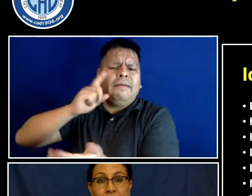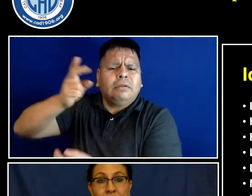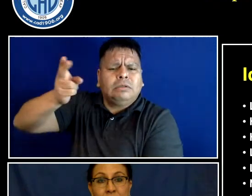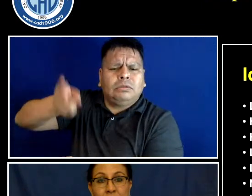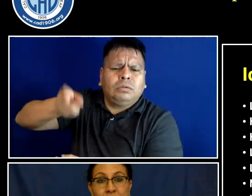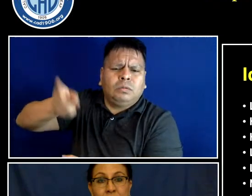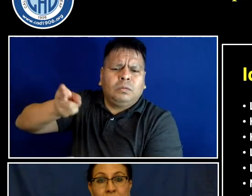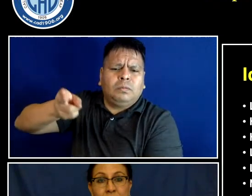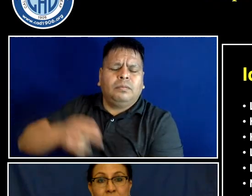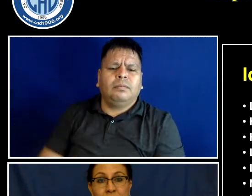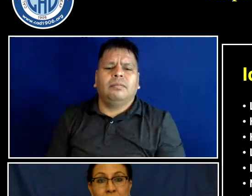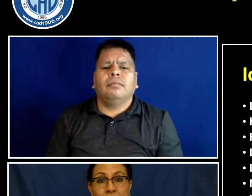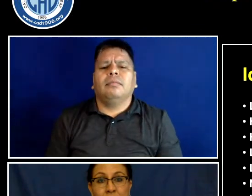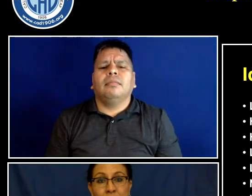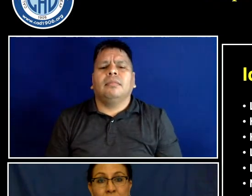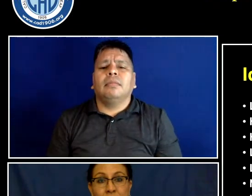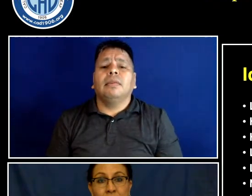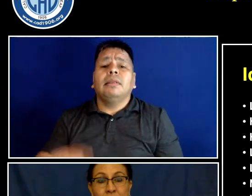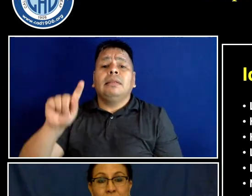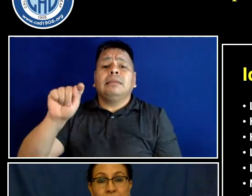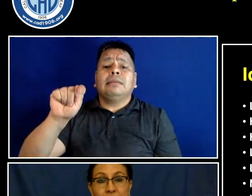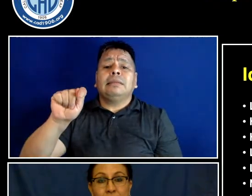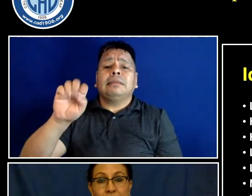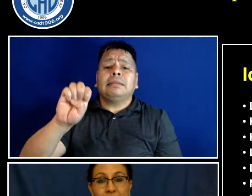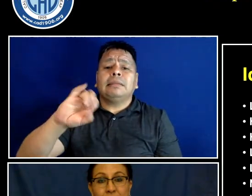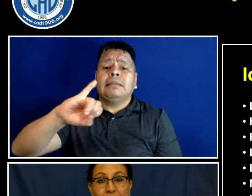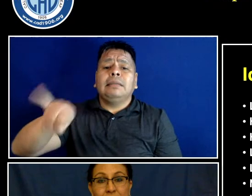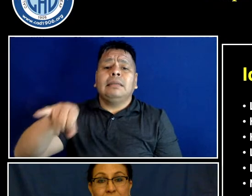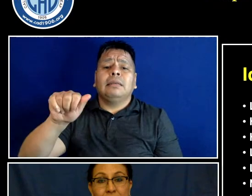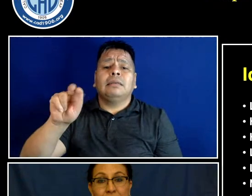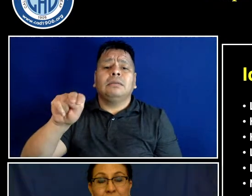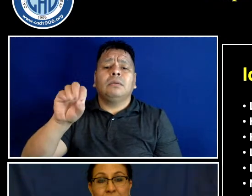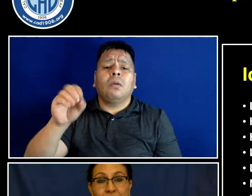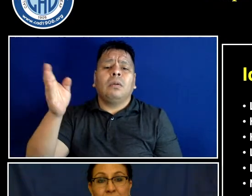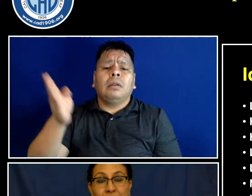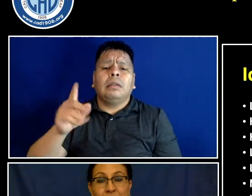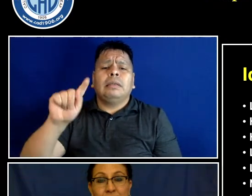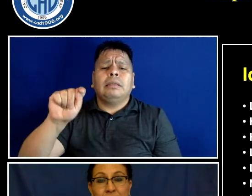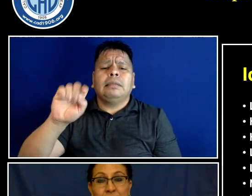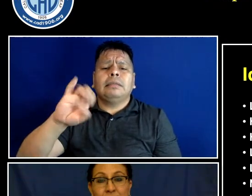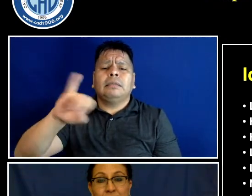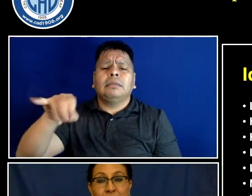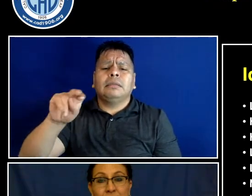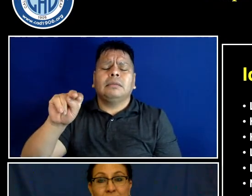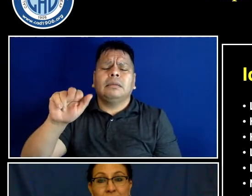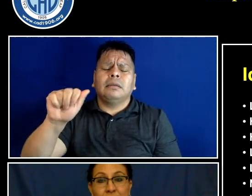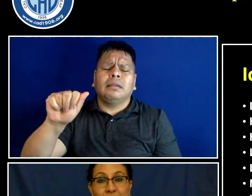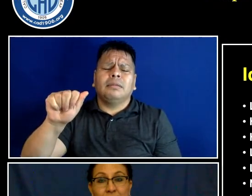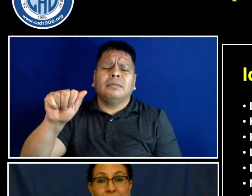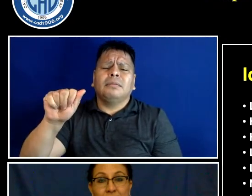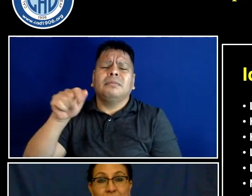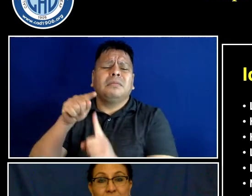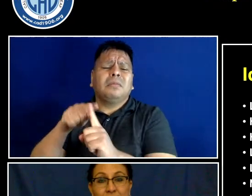Spain who lived in the area. And again, it's not a word that is still in use, but it